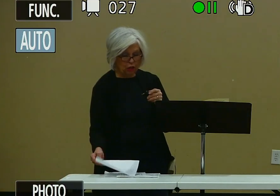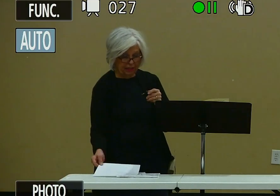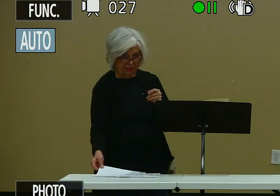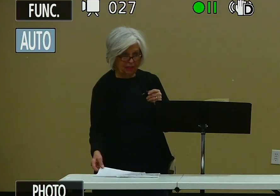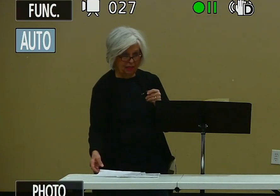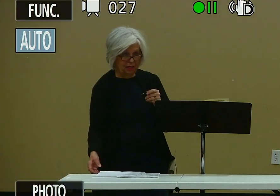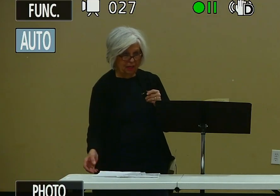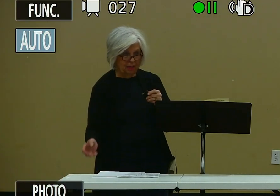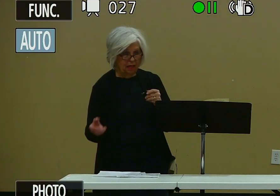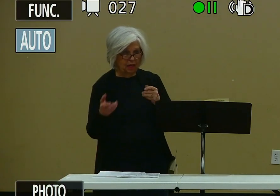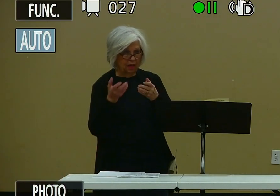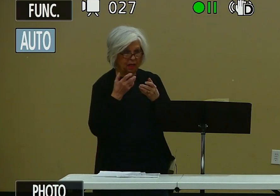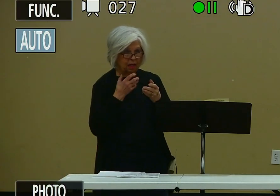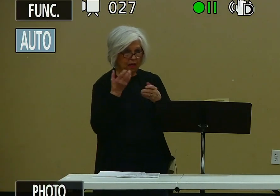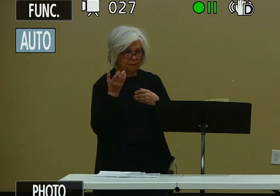Longing.